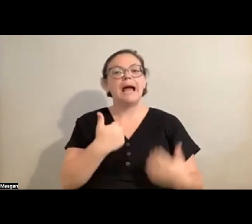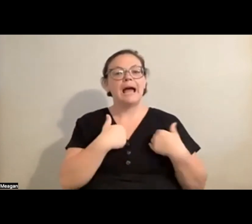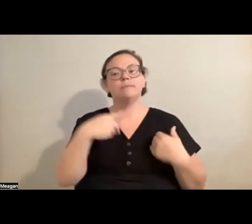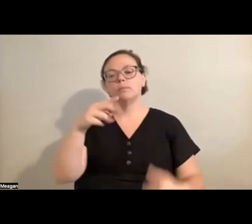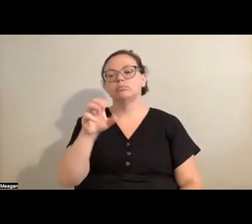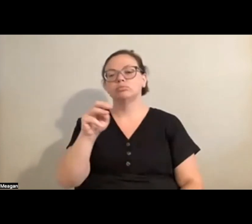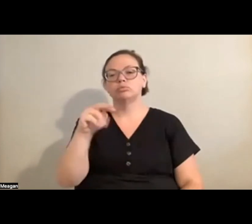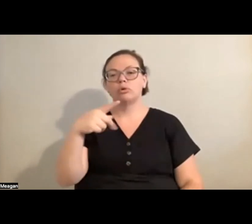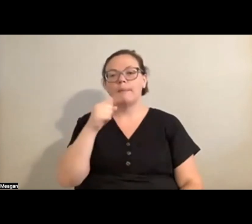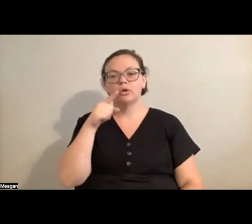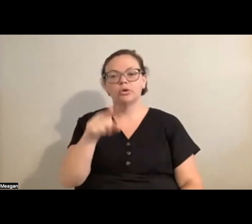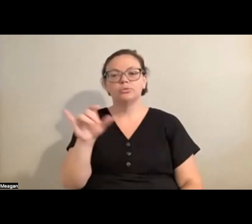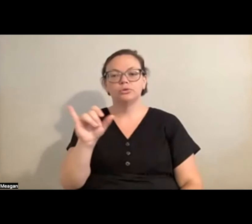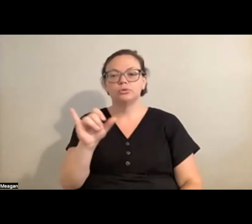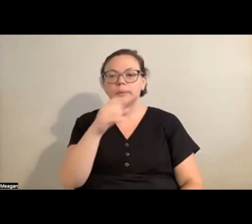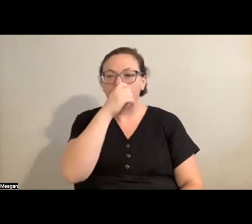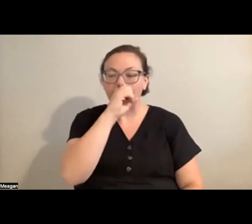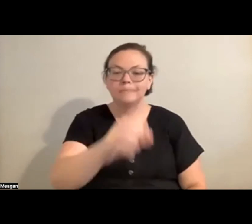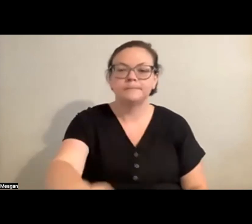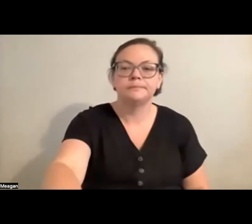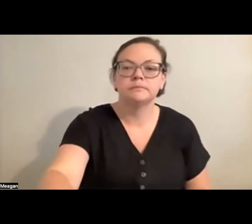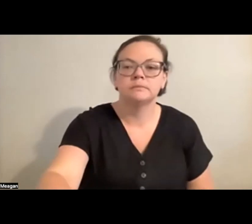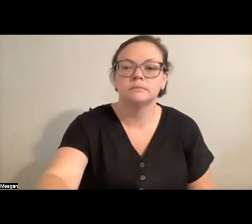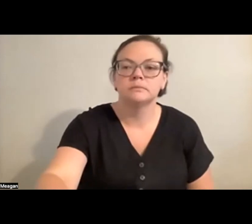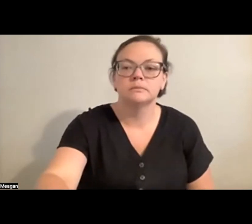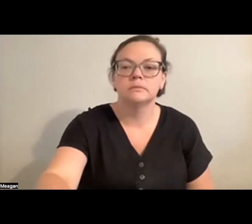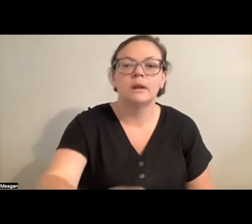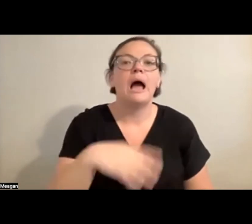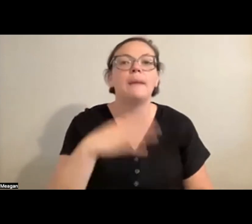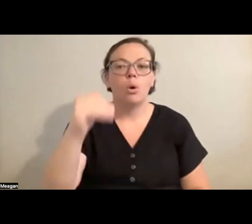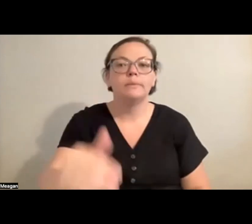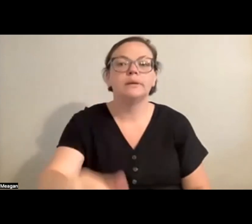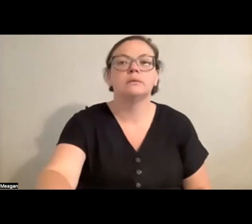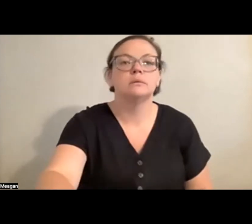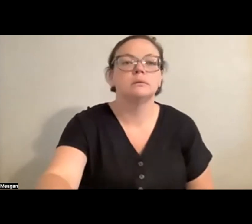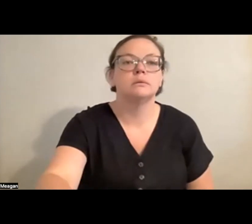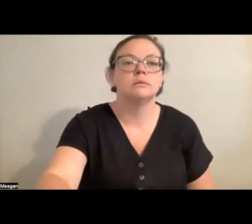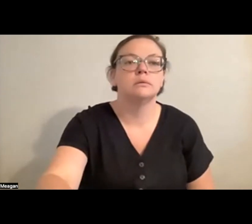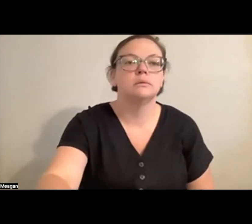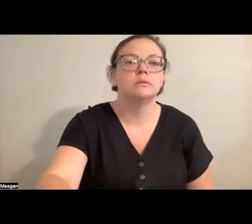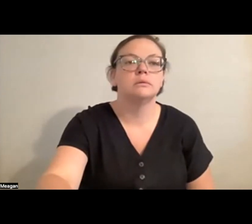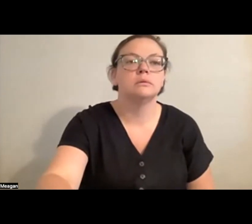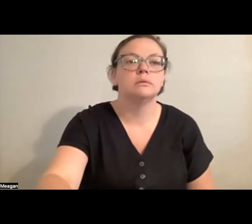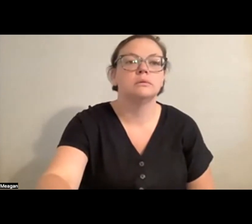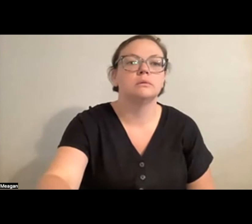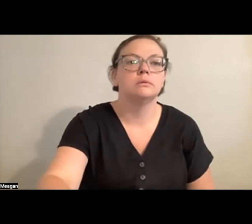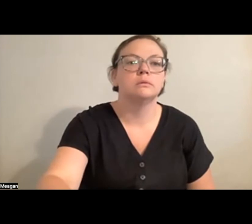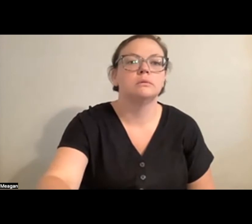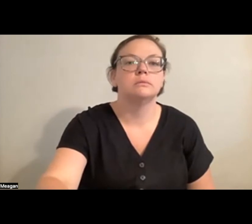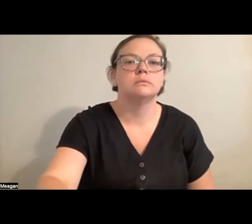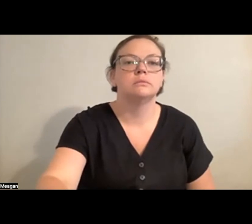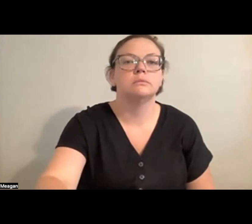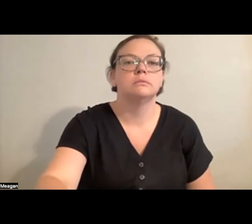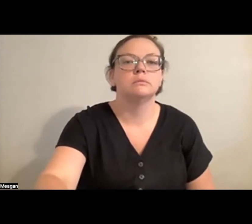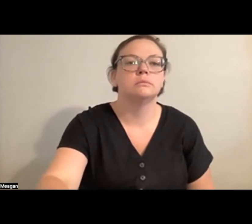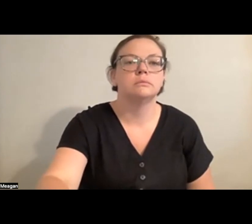you all, and hoping at the end, after our generative writing time, you'll be willing to share.